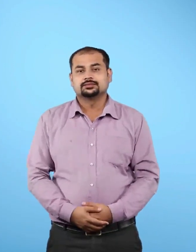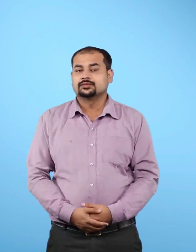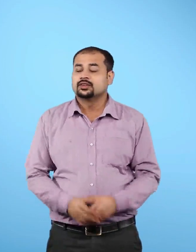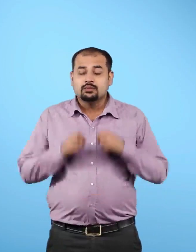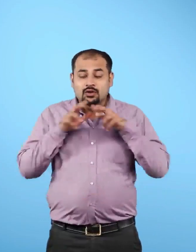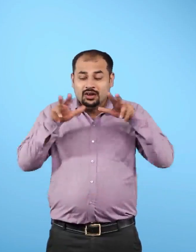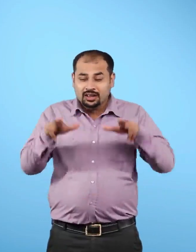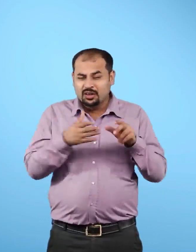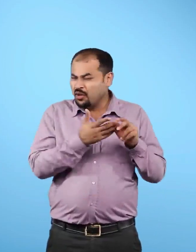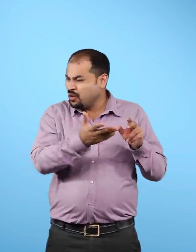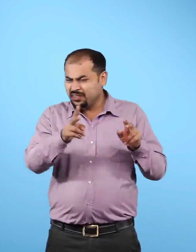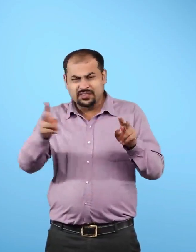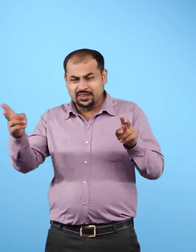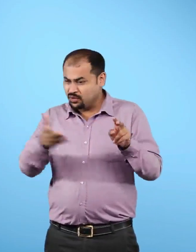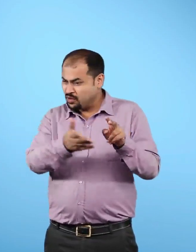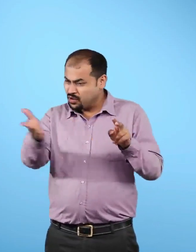Are all the frogs of the same length?